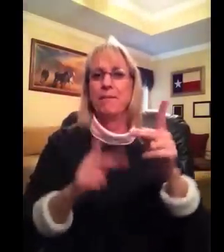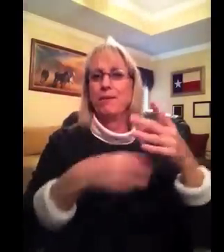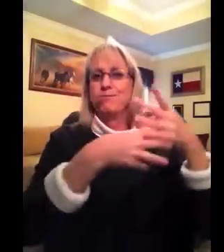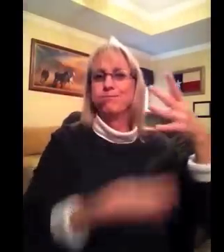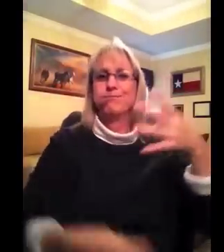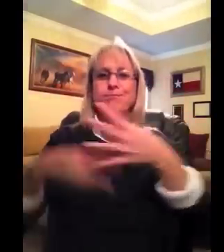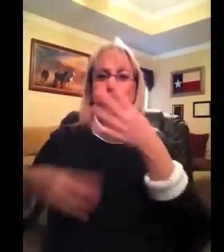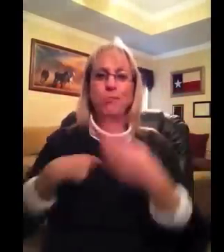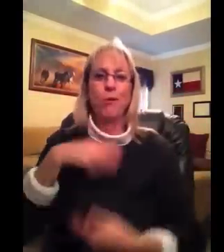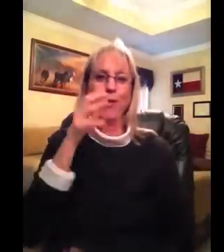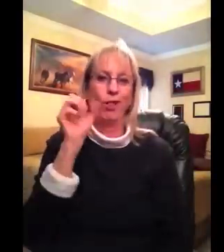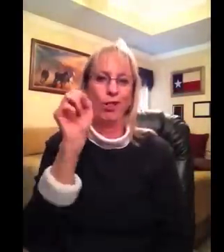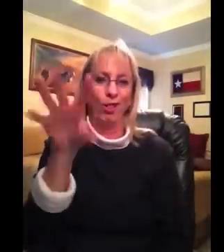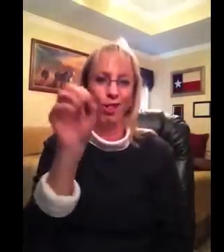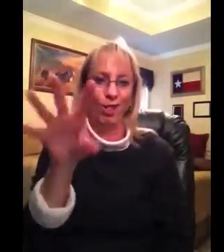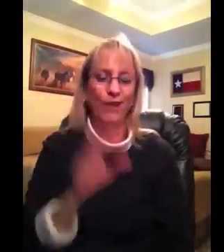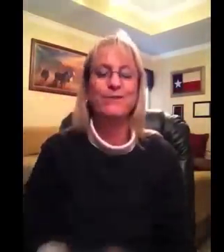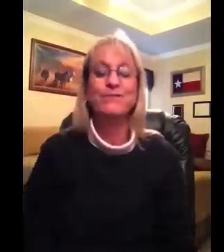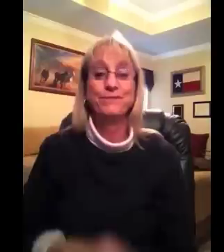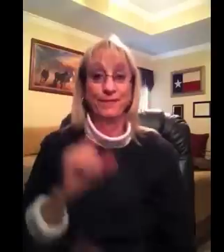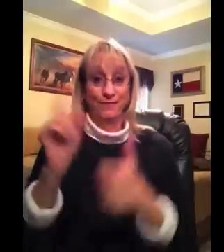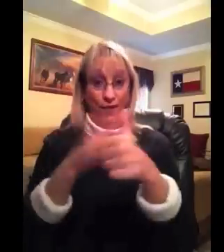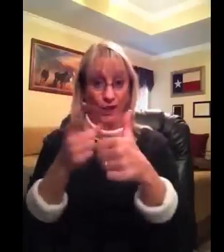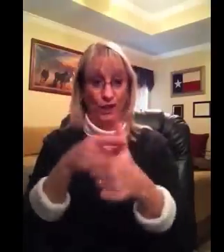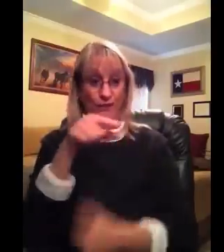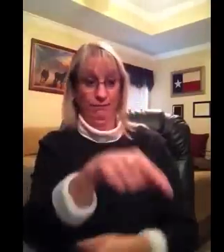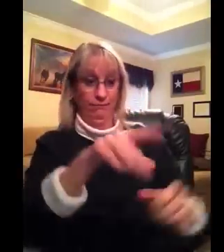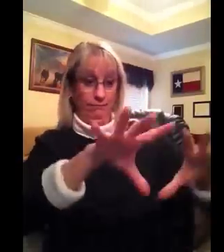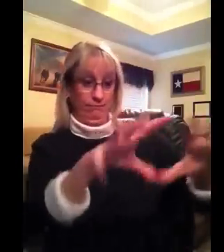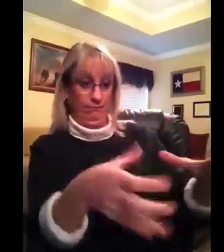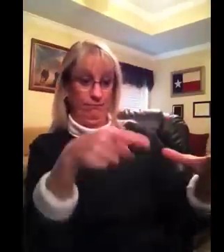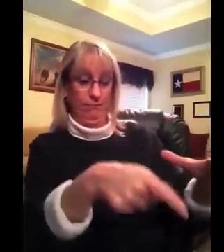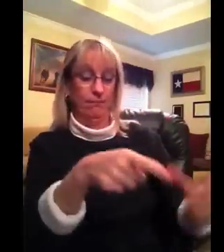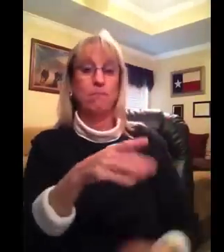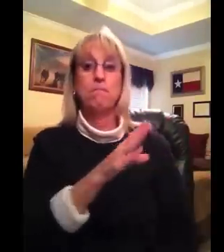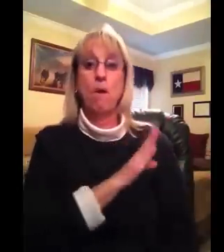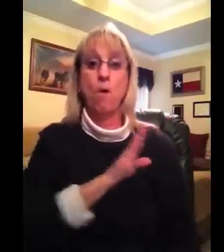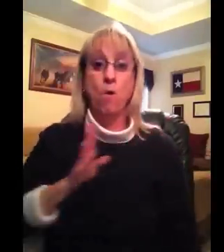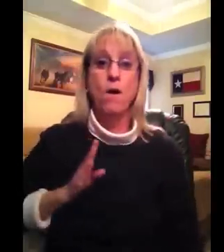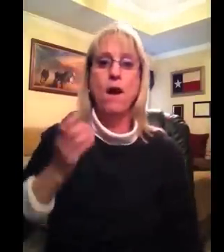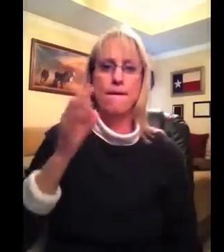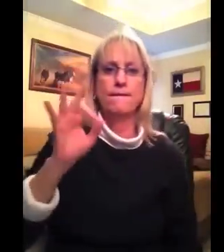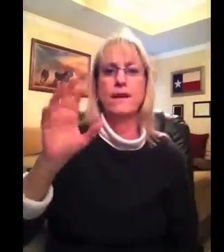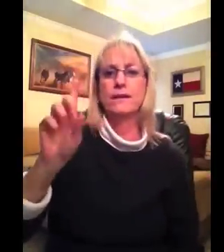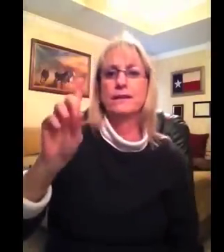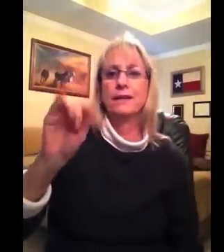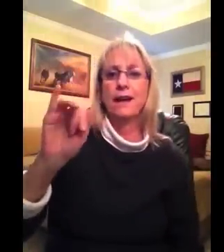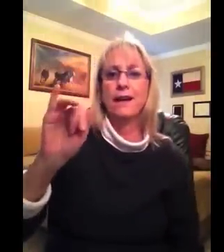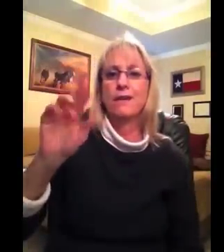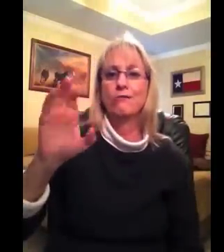I want to briefly acknowledge the following board members. Board of Directors,